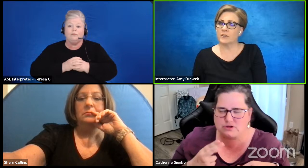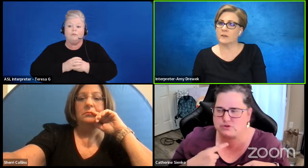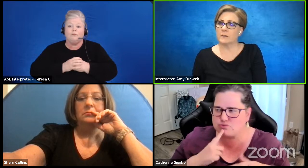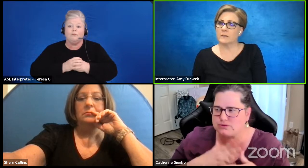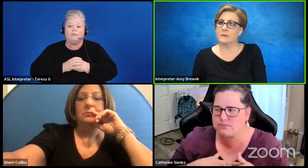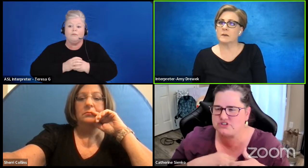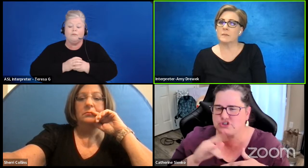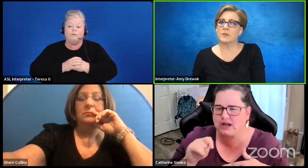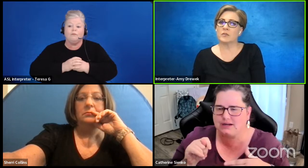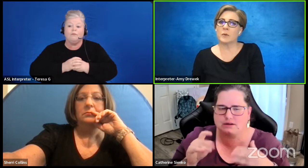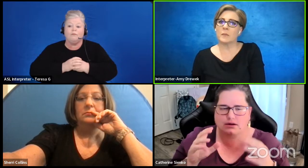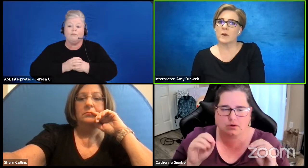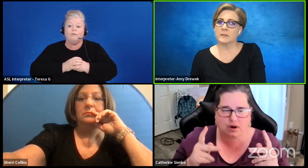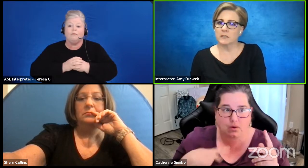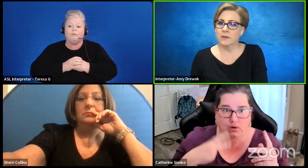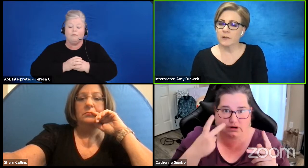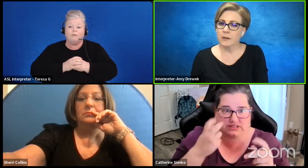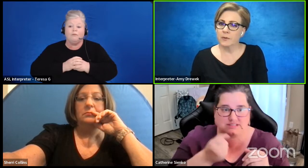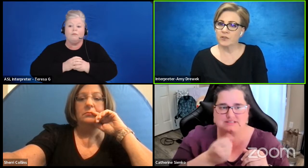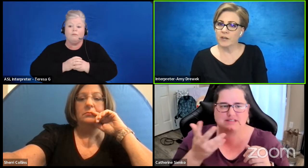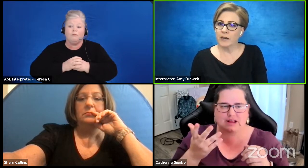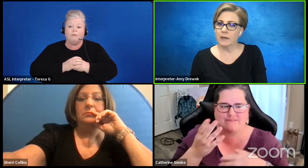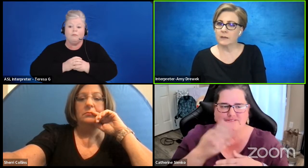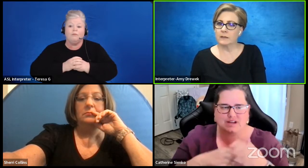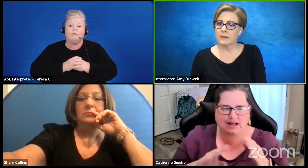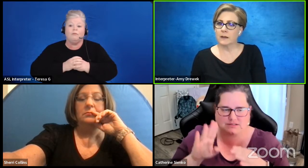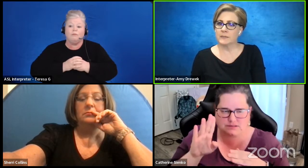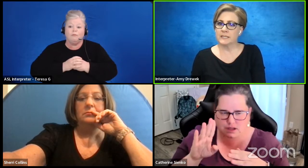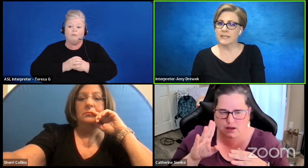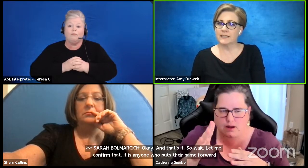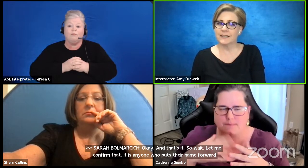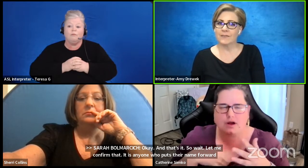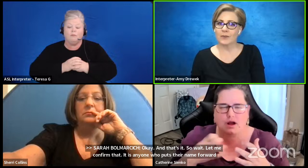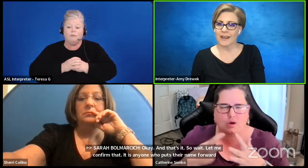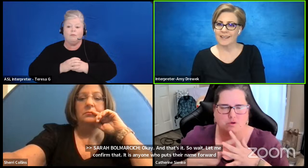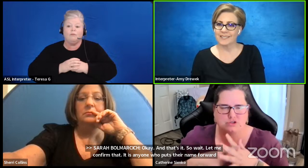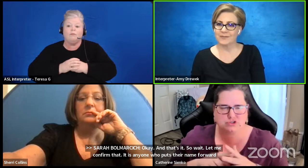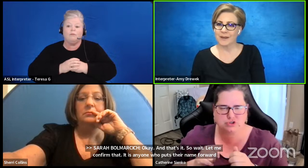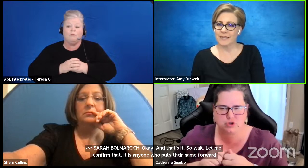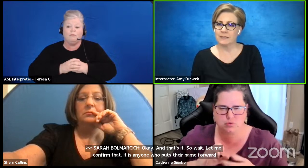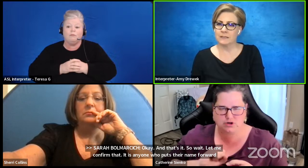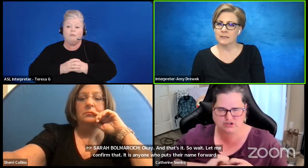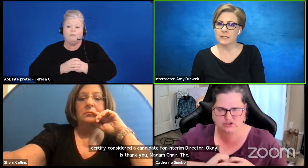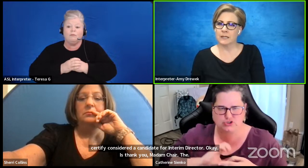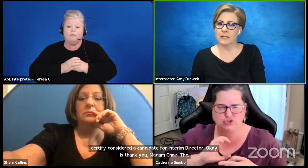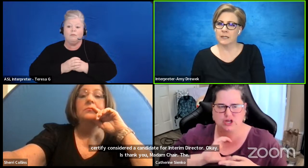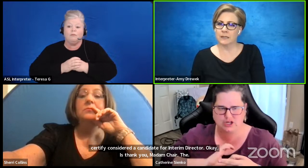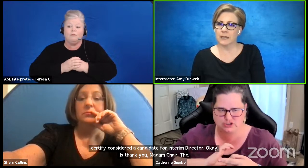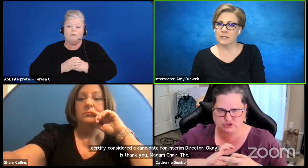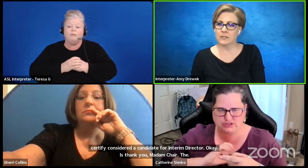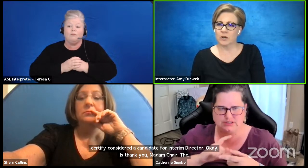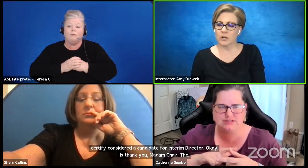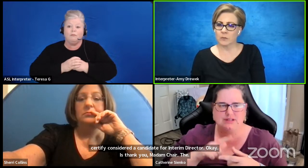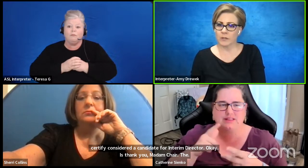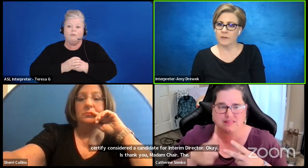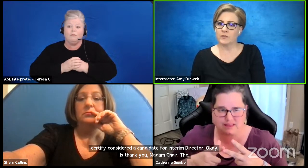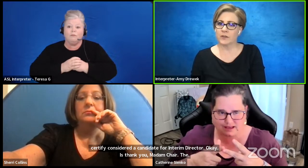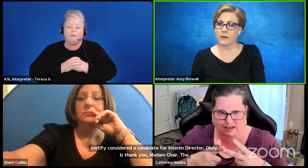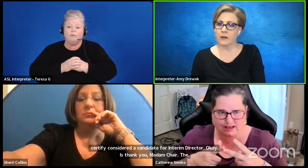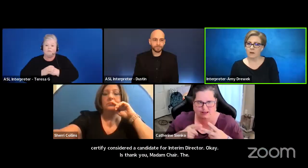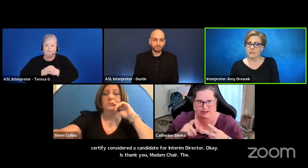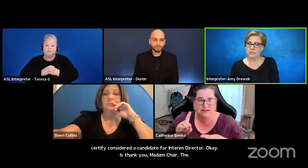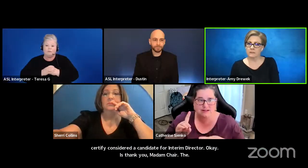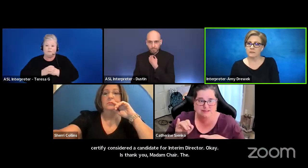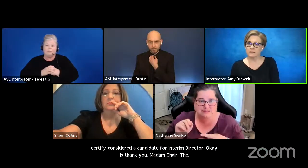Thank you for your patience, Commissioner Bolmarsich. I really appreciate it. I'm seeing several hands raised. Let's